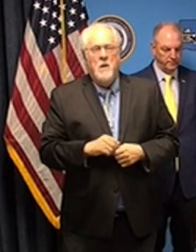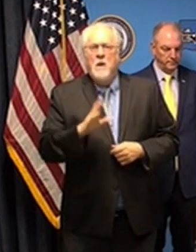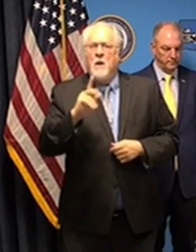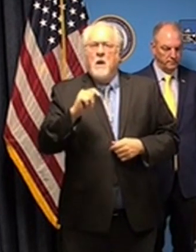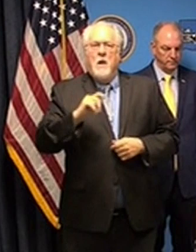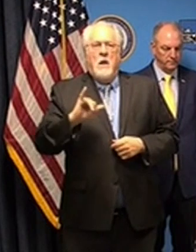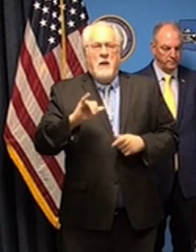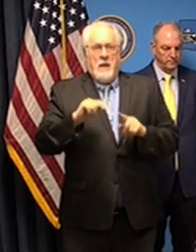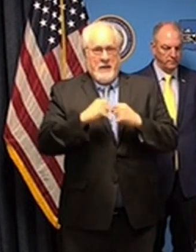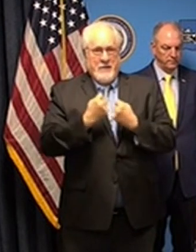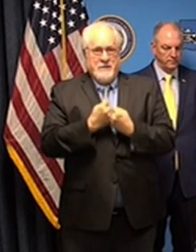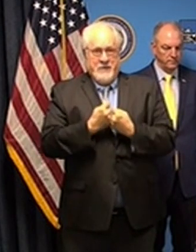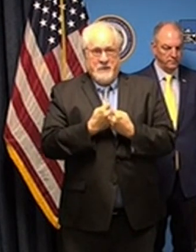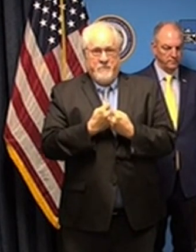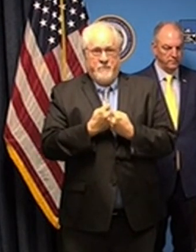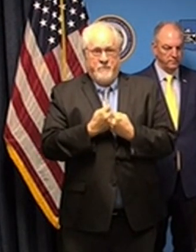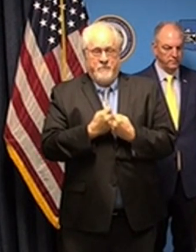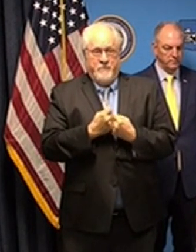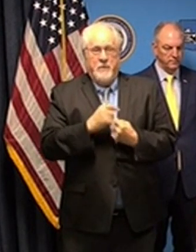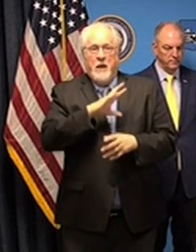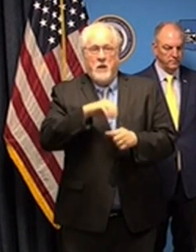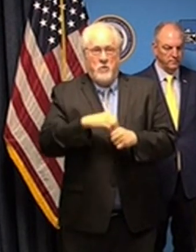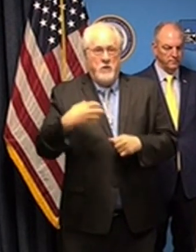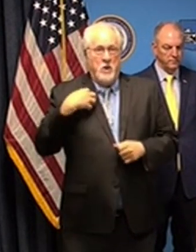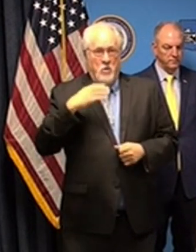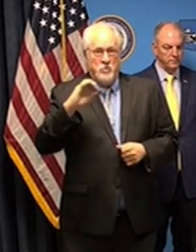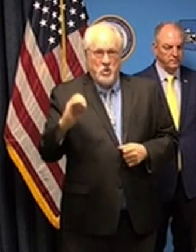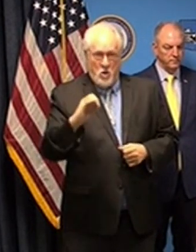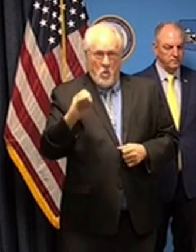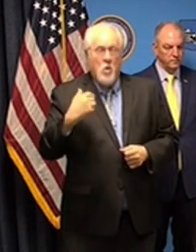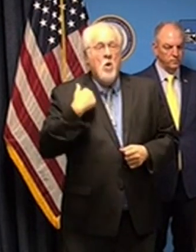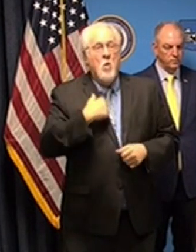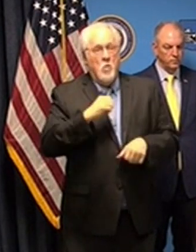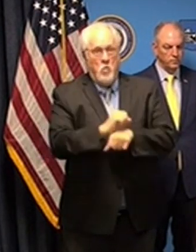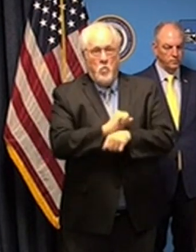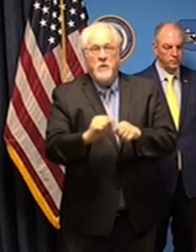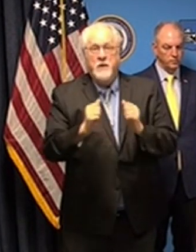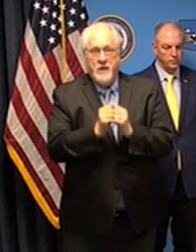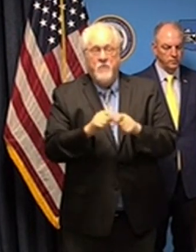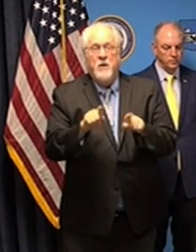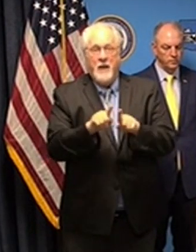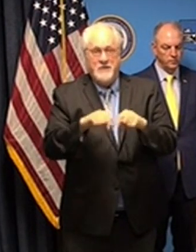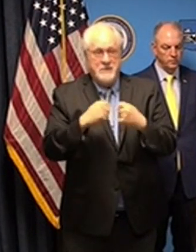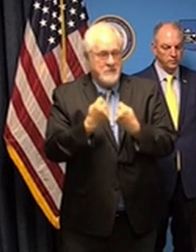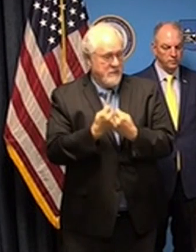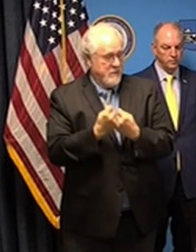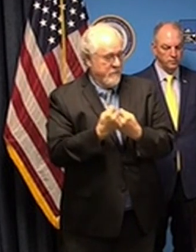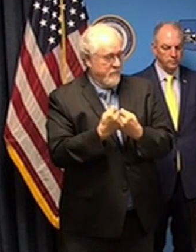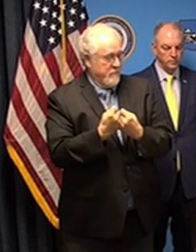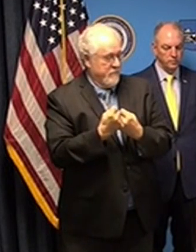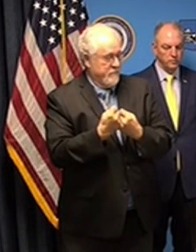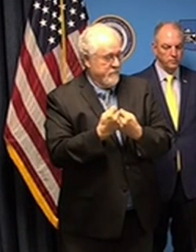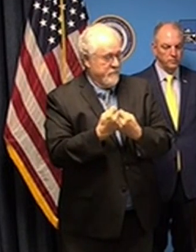But just like the team you see before you, including Coach O, we're all working together as a team in this